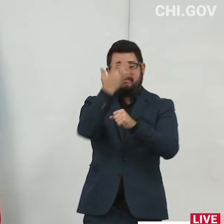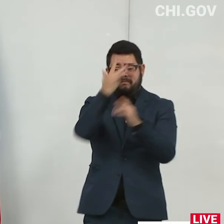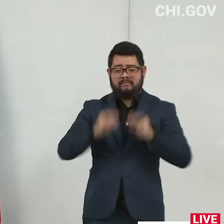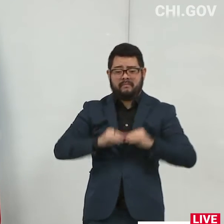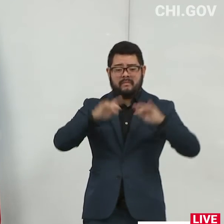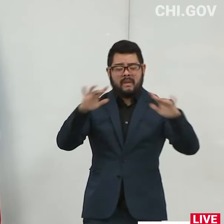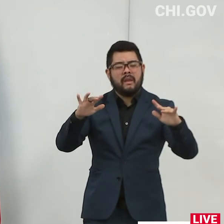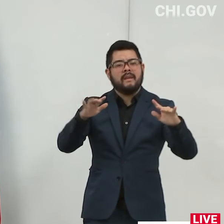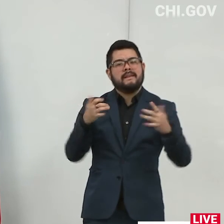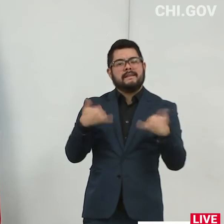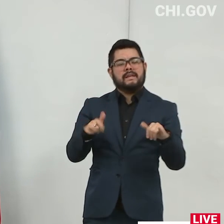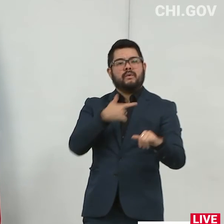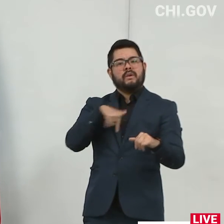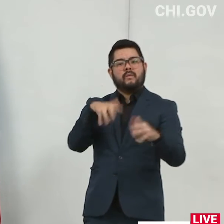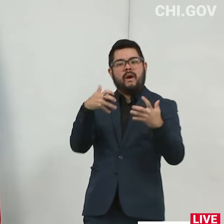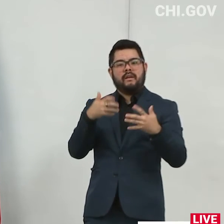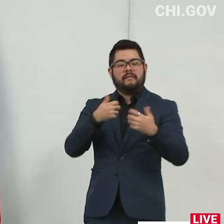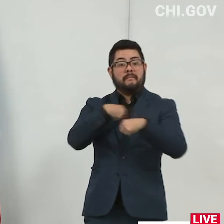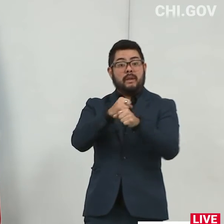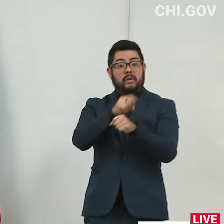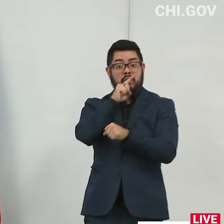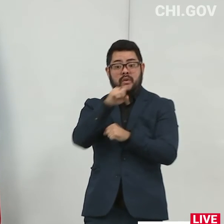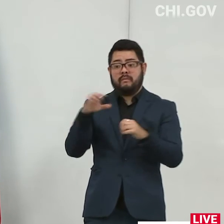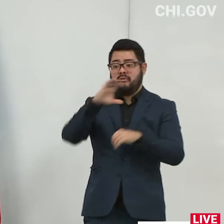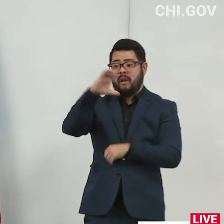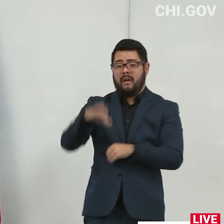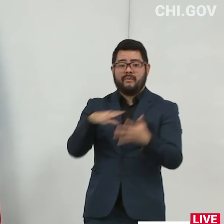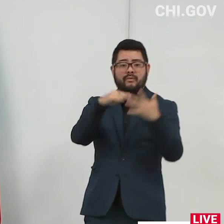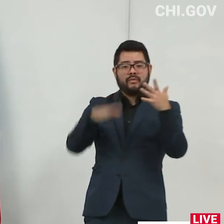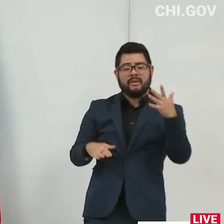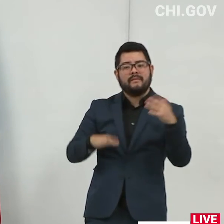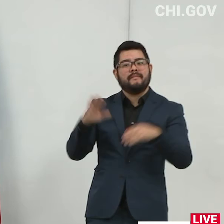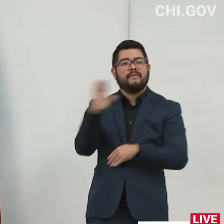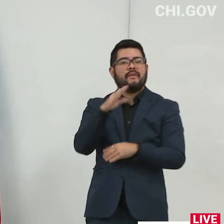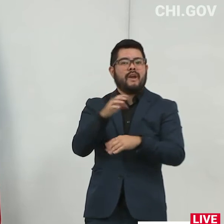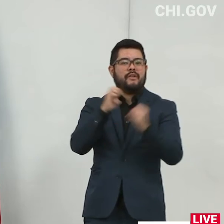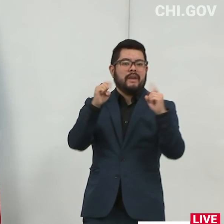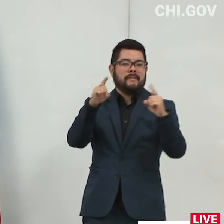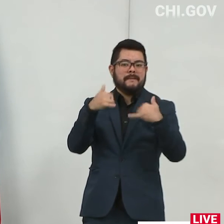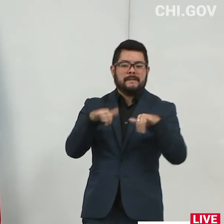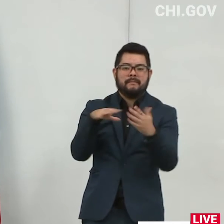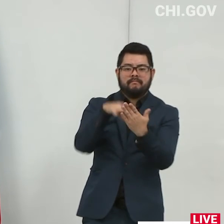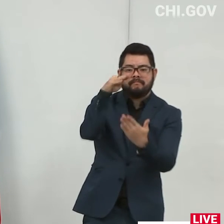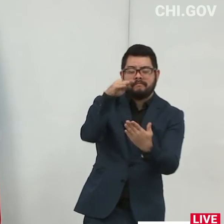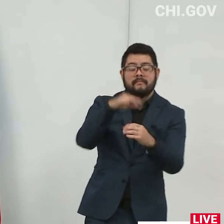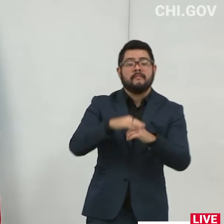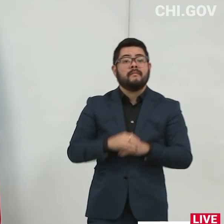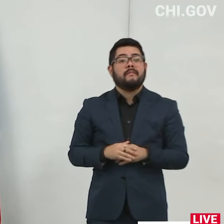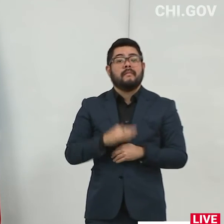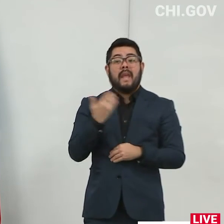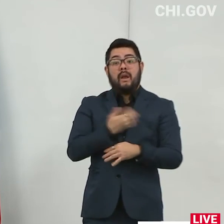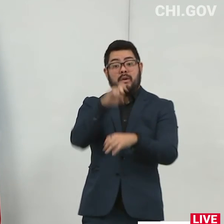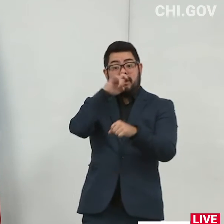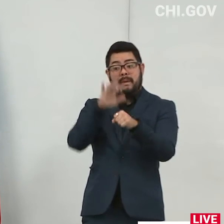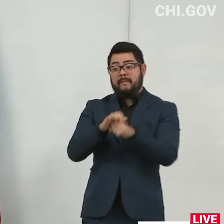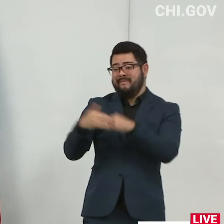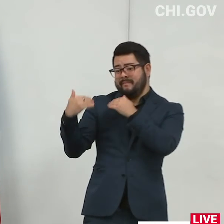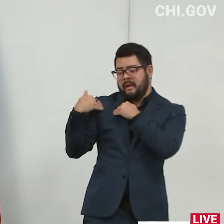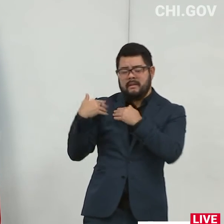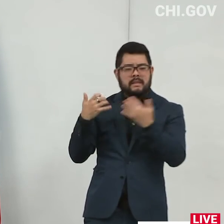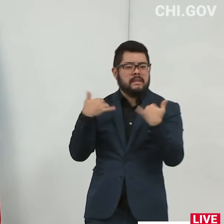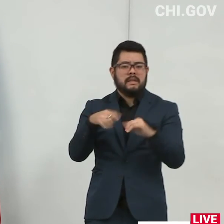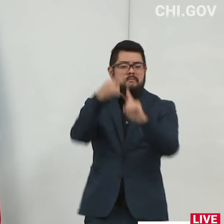our power to make sure that Chicago's children have access to a high-quality education. Our commitment and goals remain the